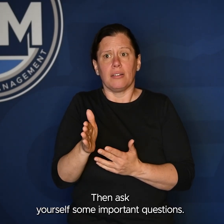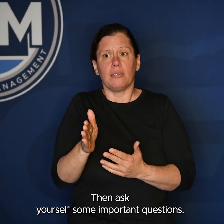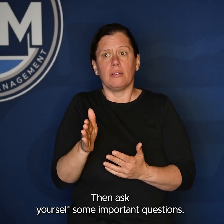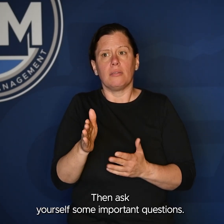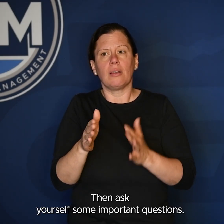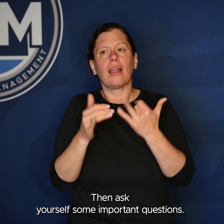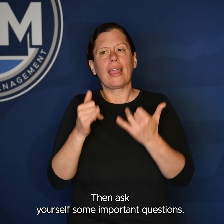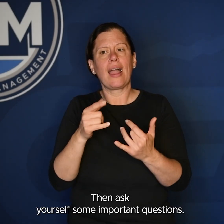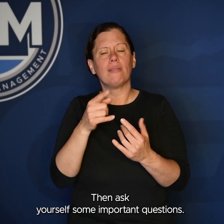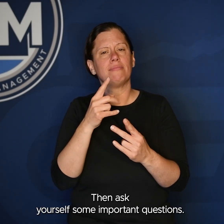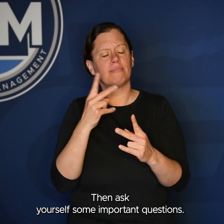important questions.